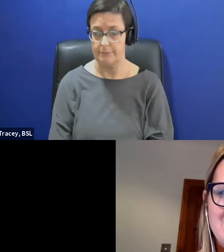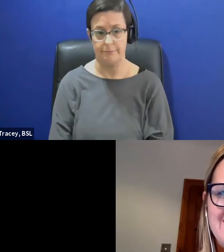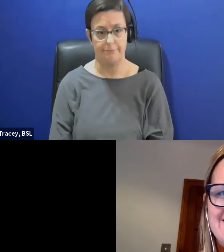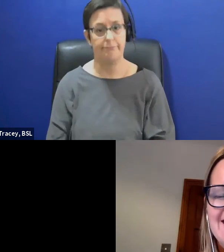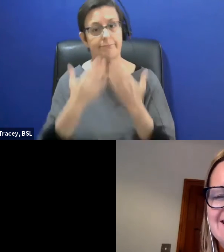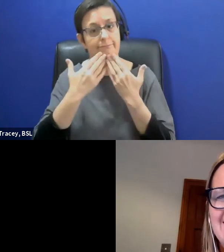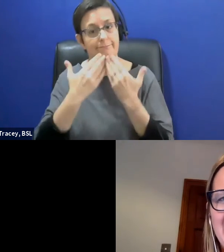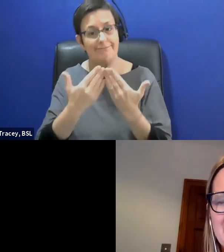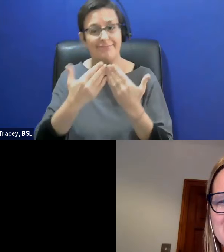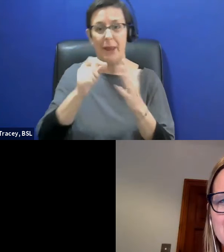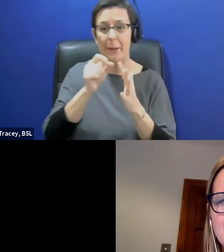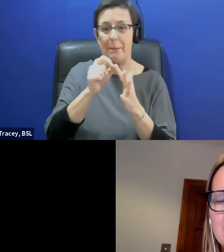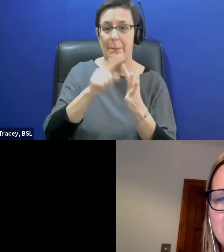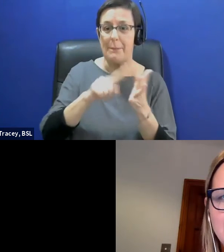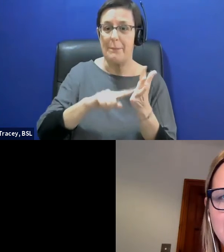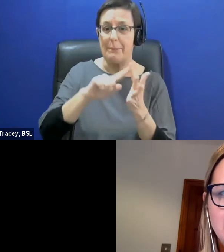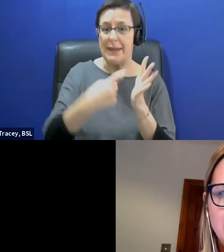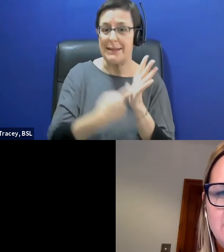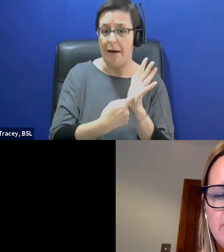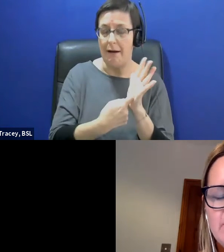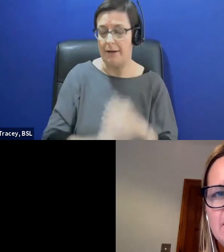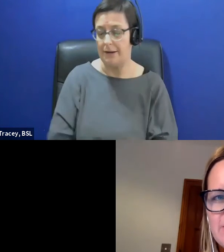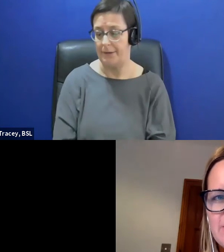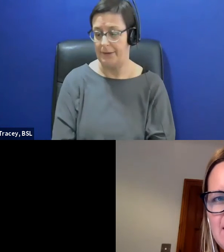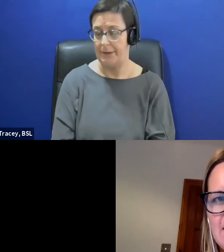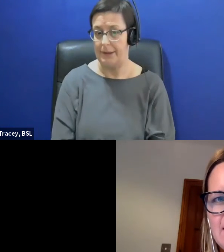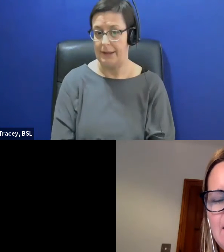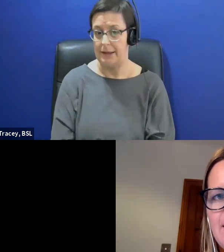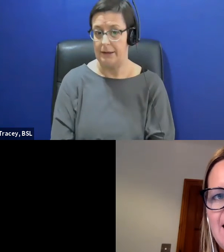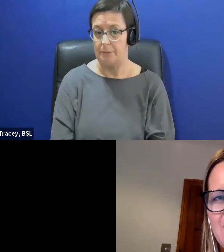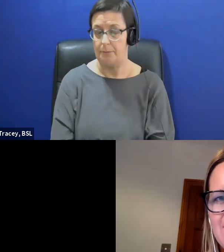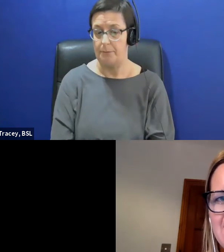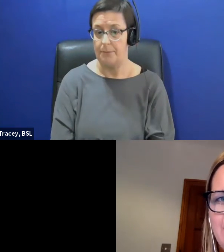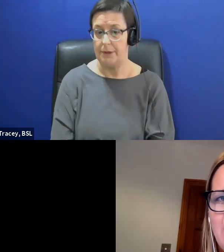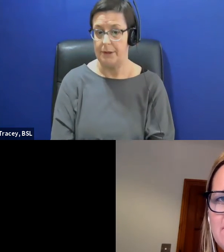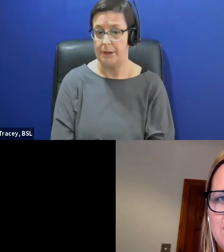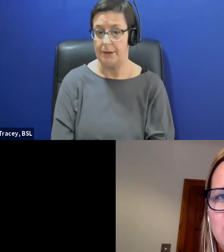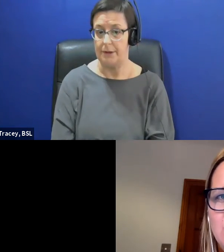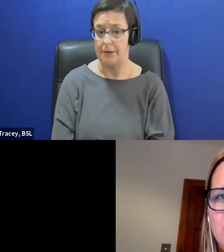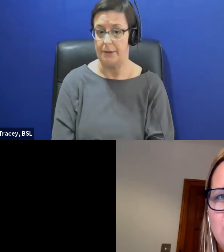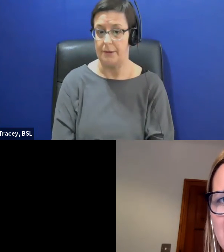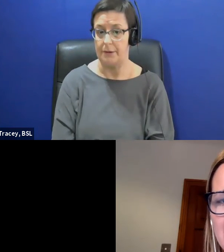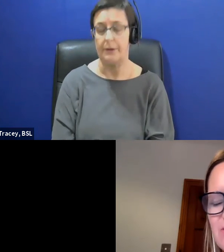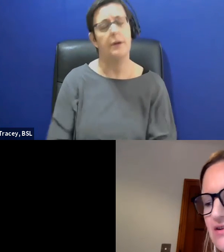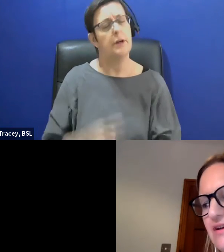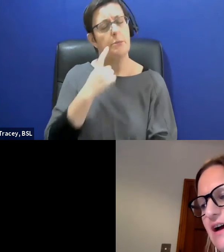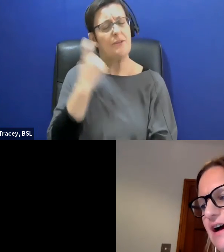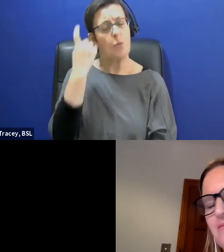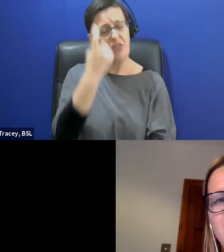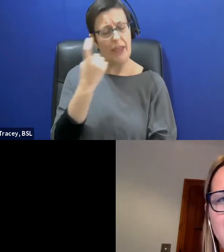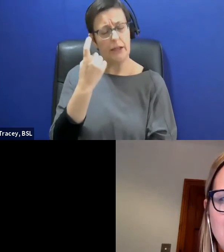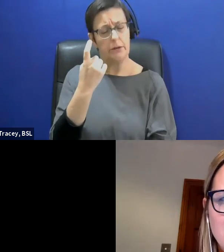Thank you, Peter. So I think it would be really interesting then just to hear how that then applies on a more global scale.